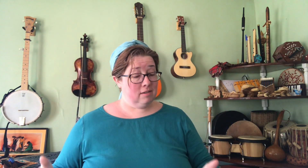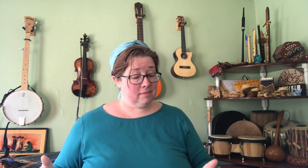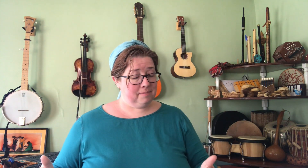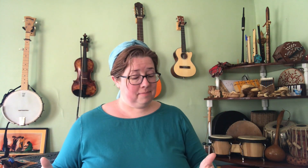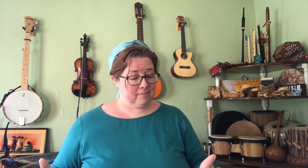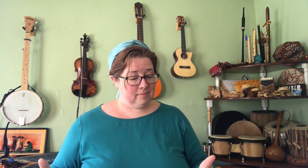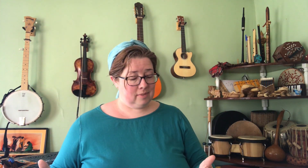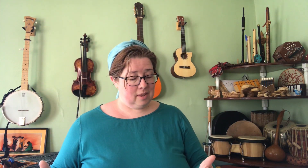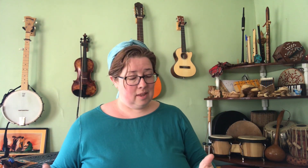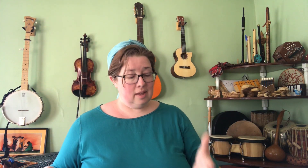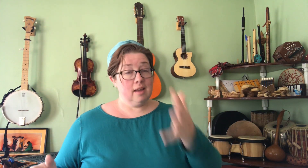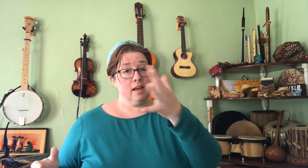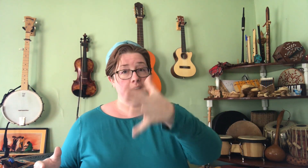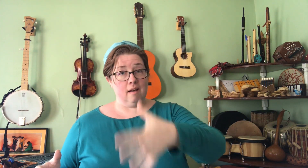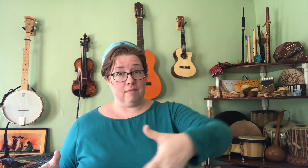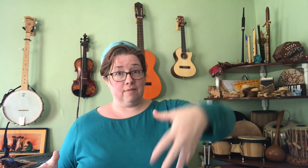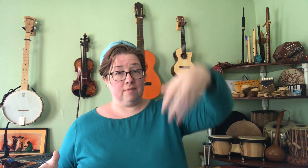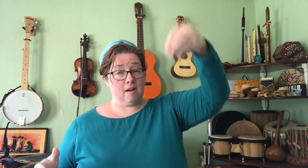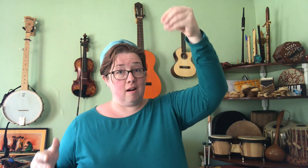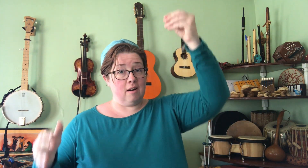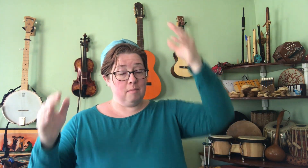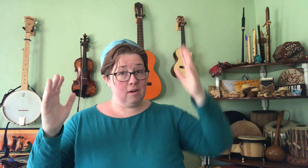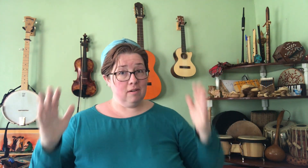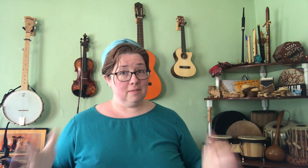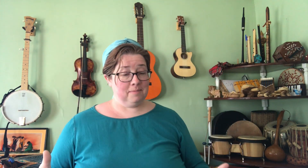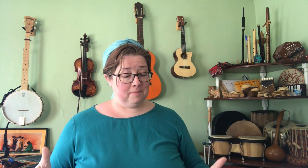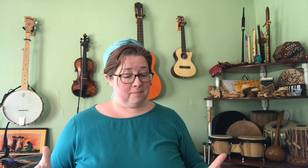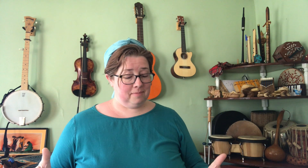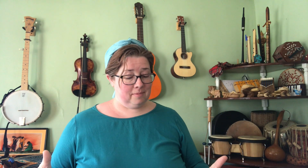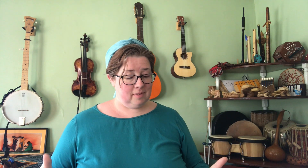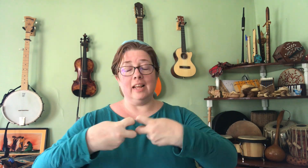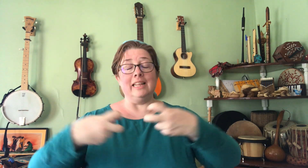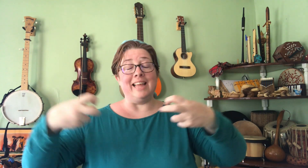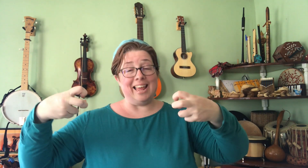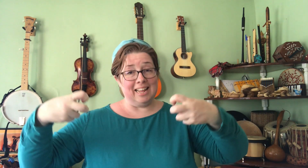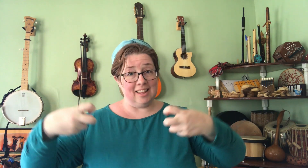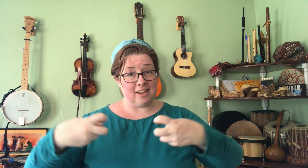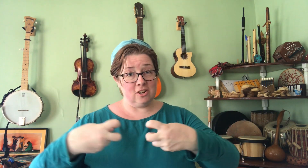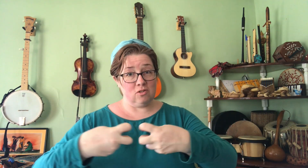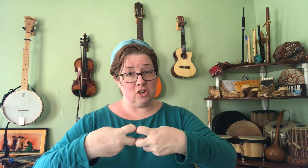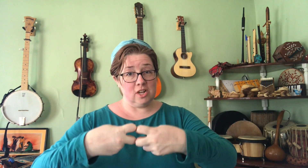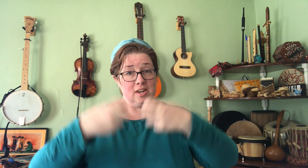a farmer, an electrician,